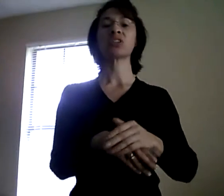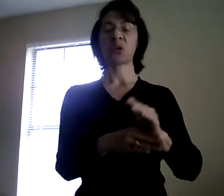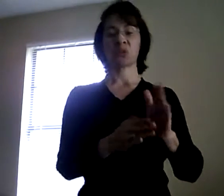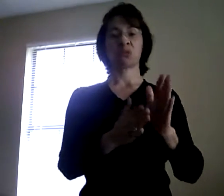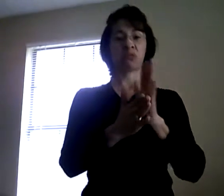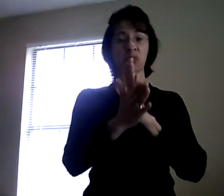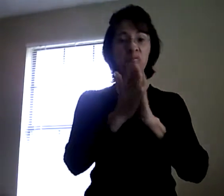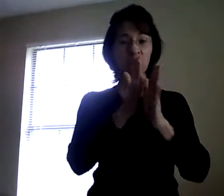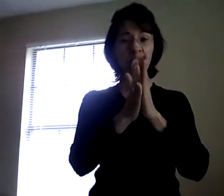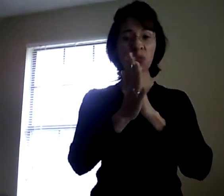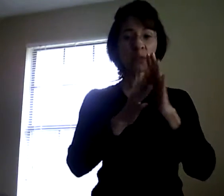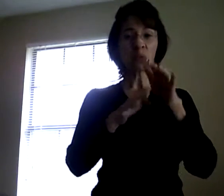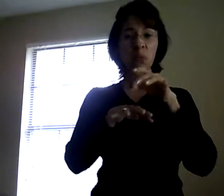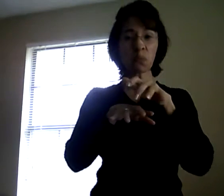the time. So